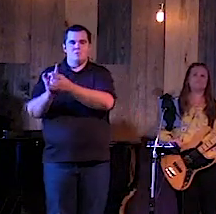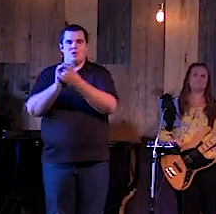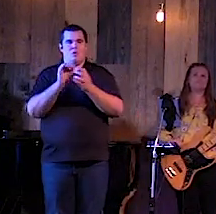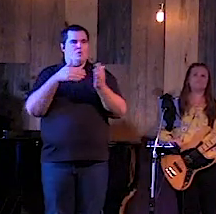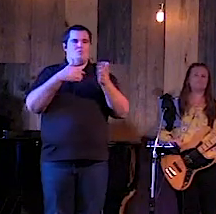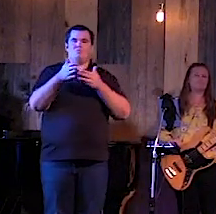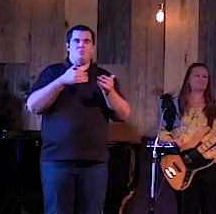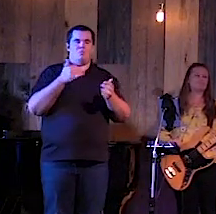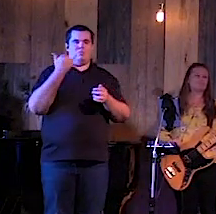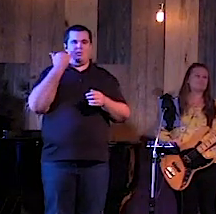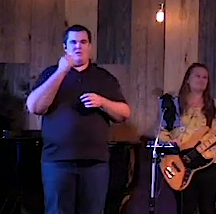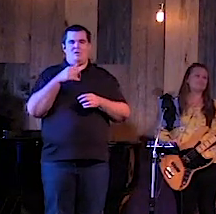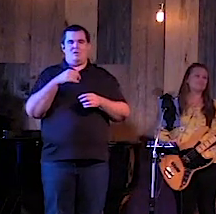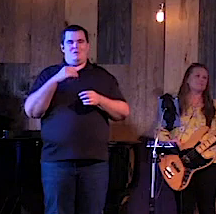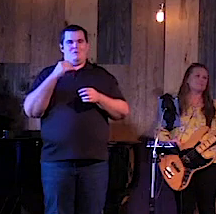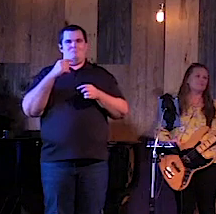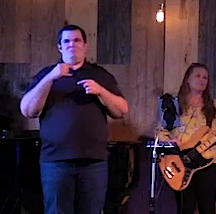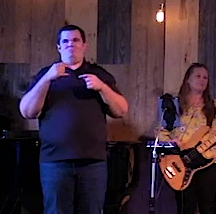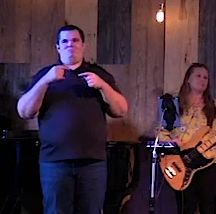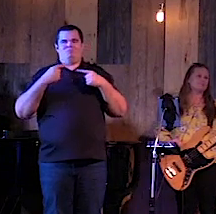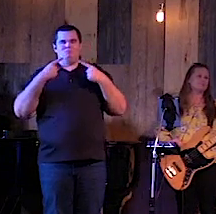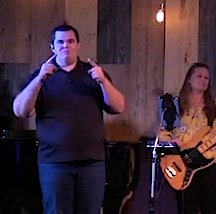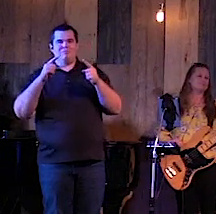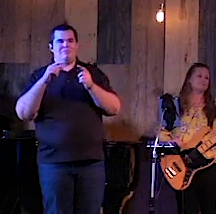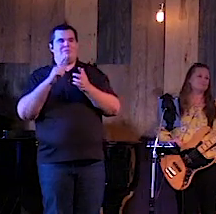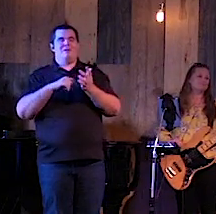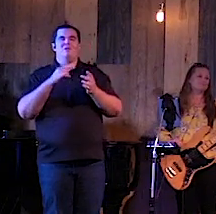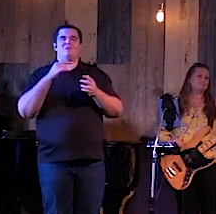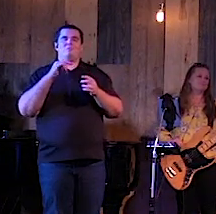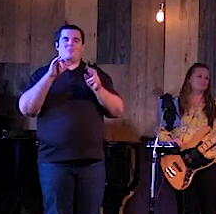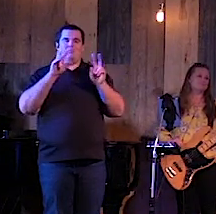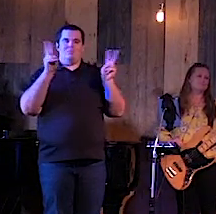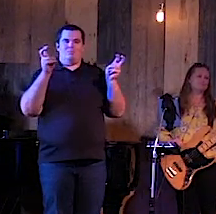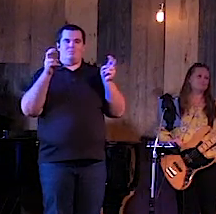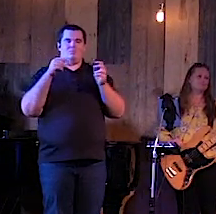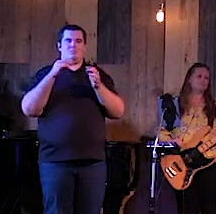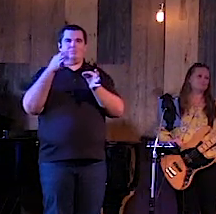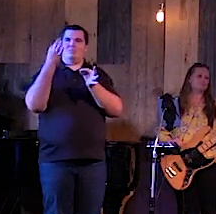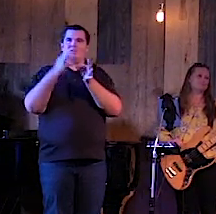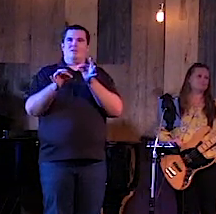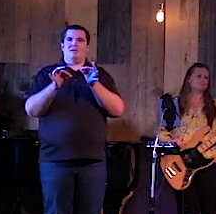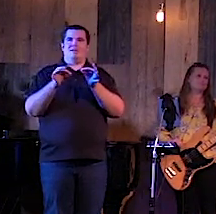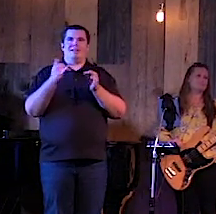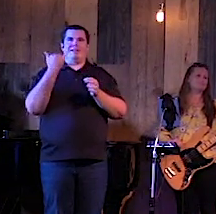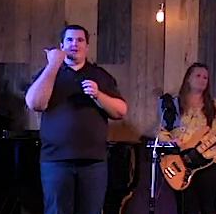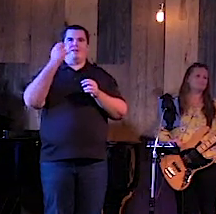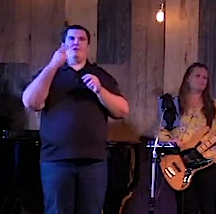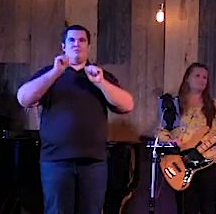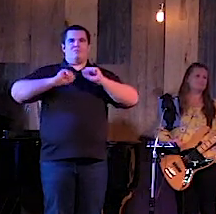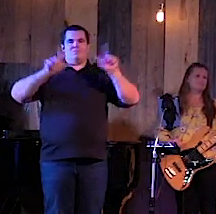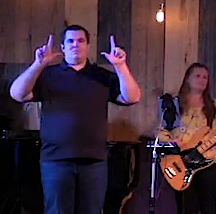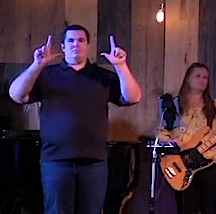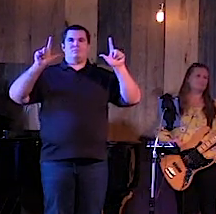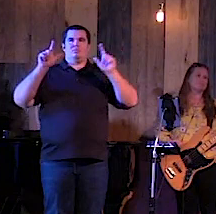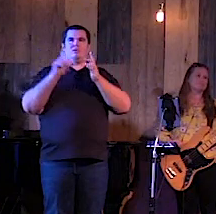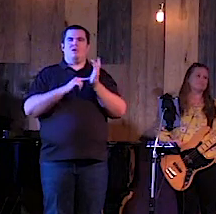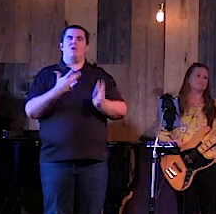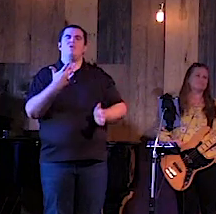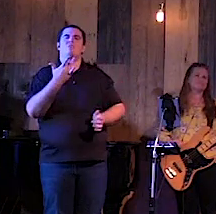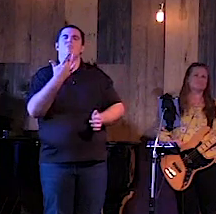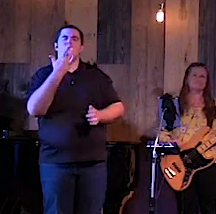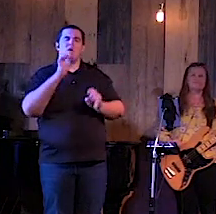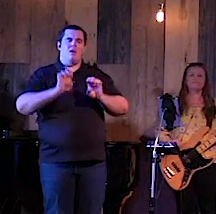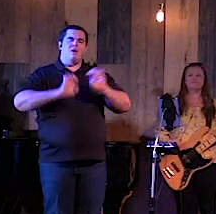wherever you're gathered, you want to take a stab at this today. But our Kayla question today is simply this. If you can see it back here on our screen, it's what is your